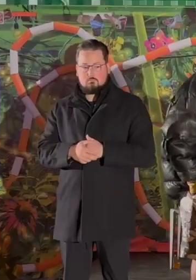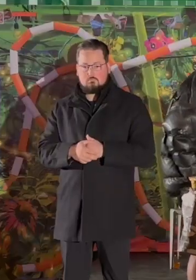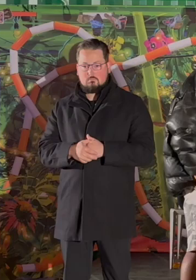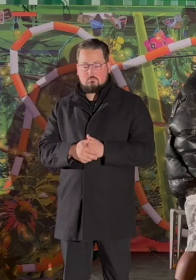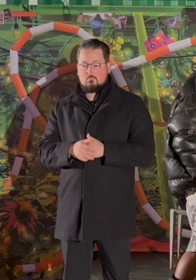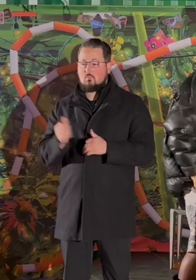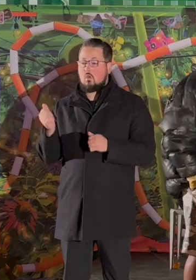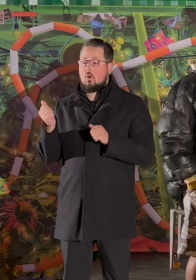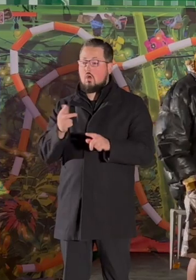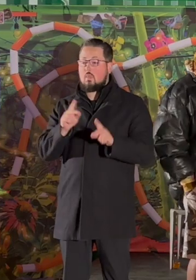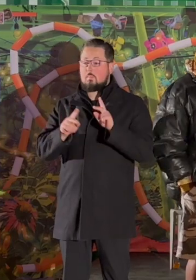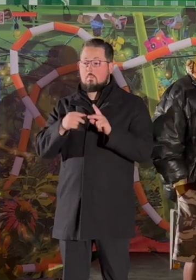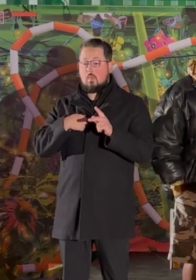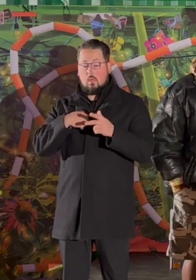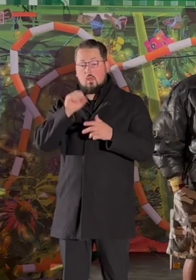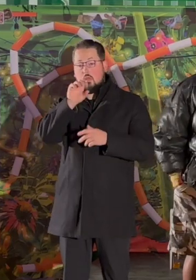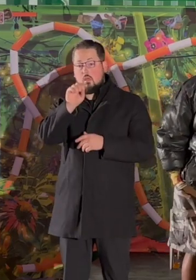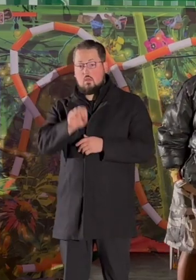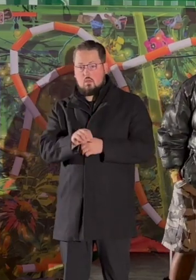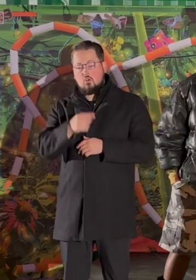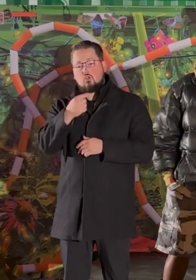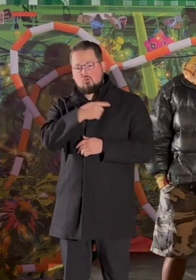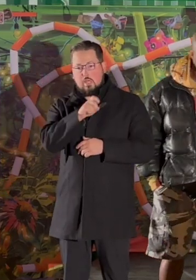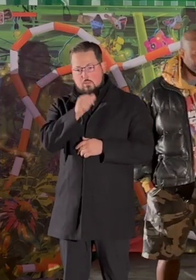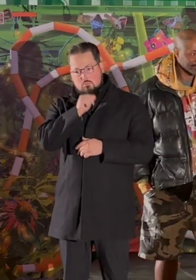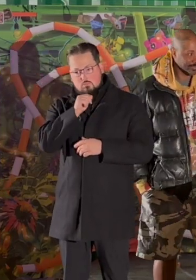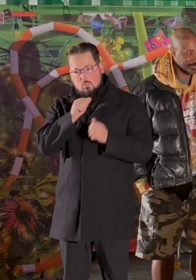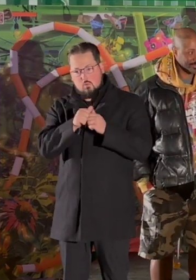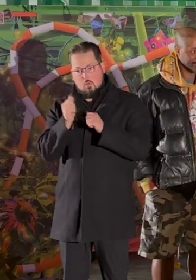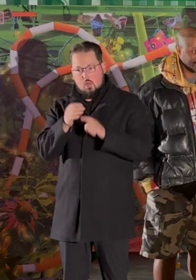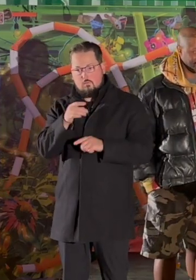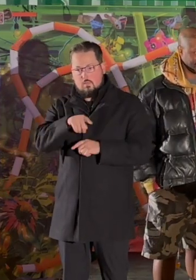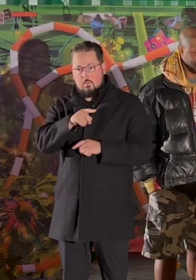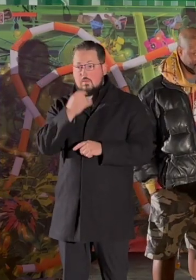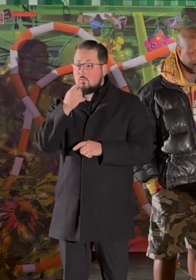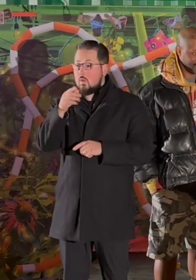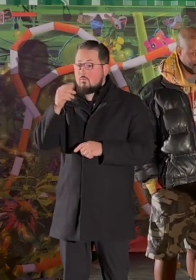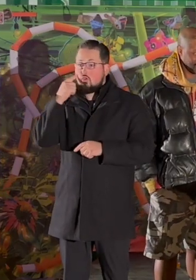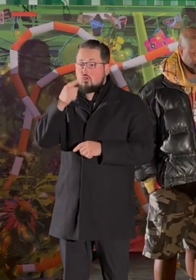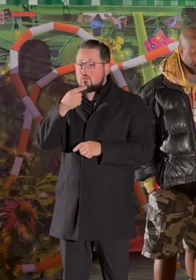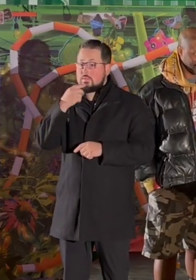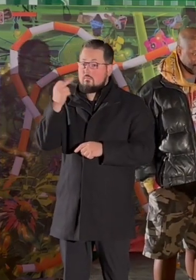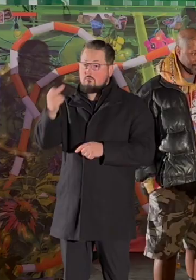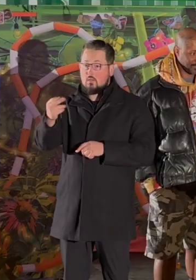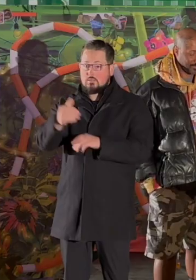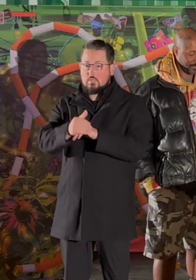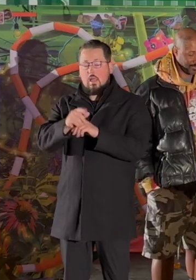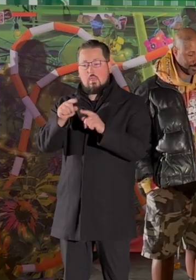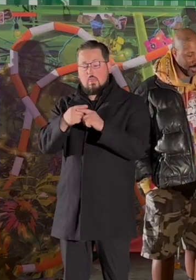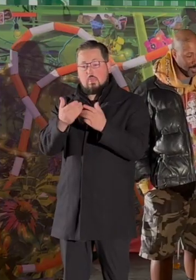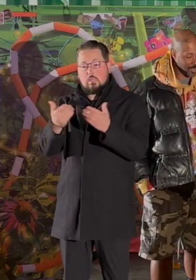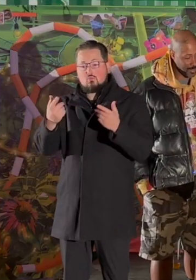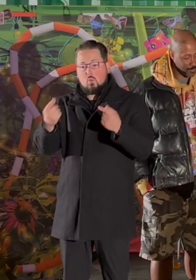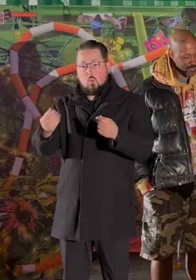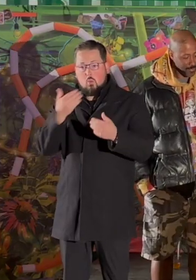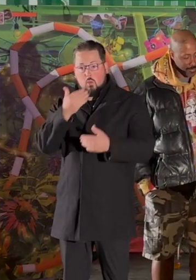All the people I just listed, she had to deal with all of them. And if you haven't heard her say tonight, then things are probably going well.